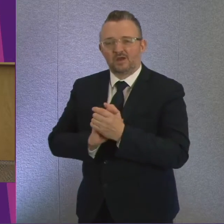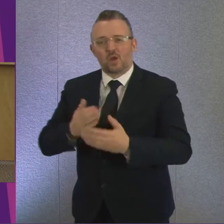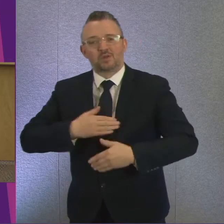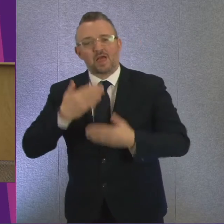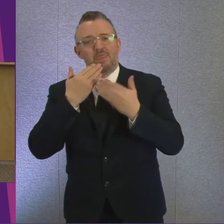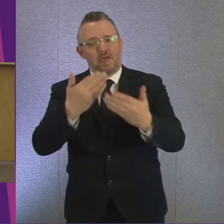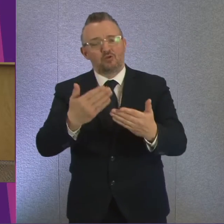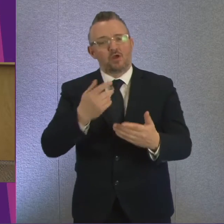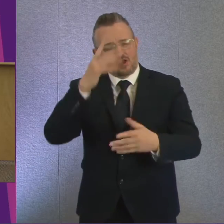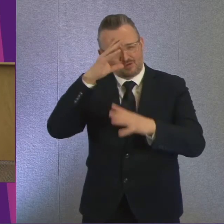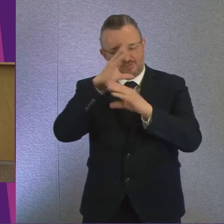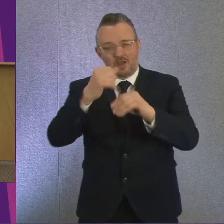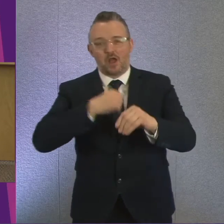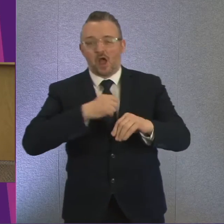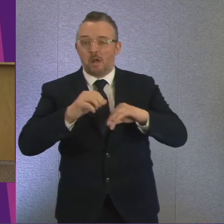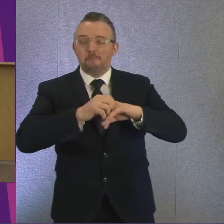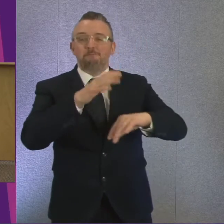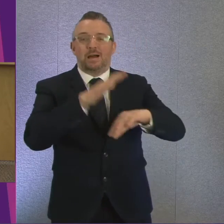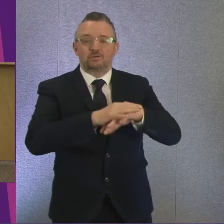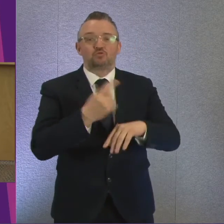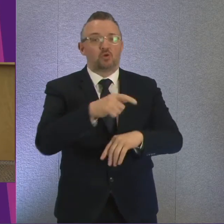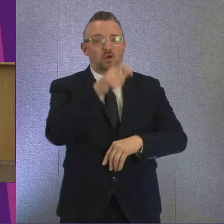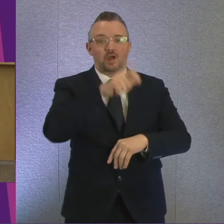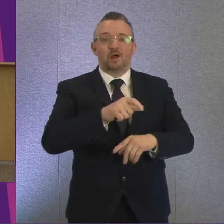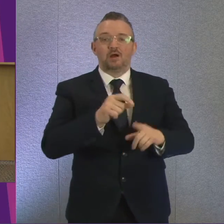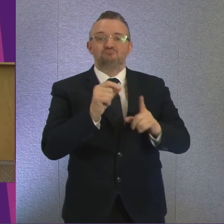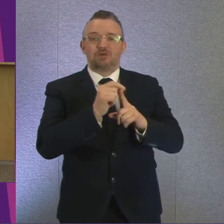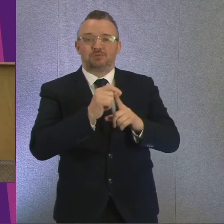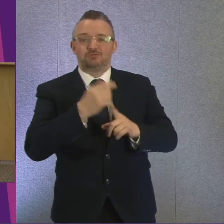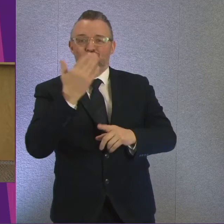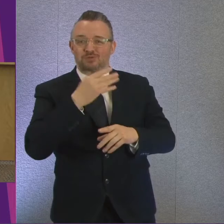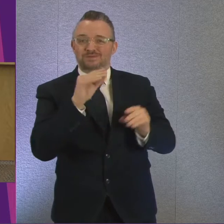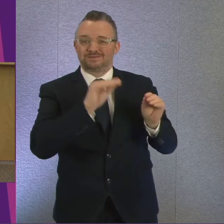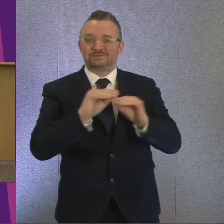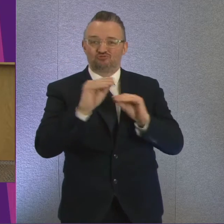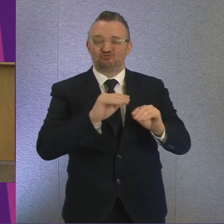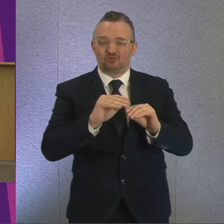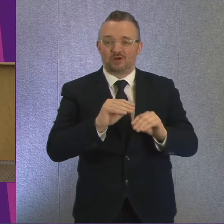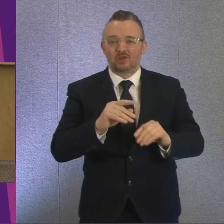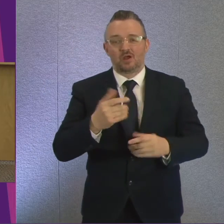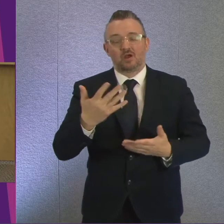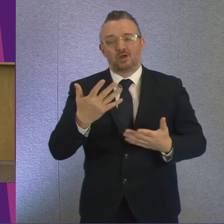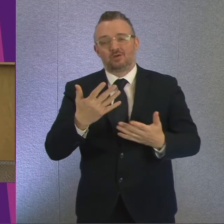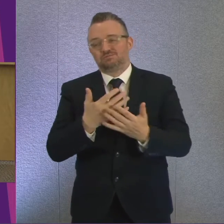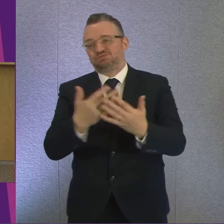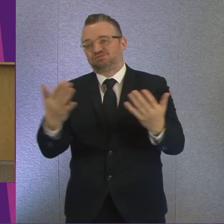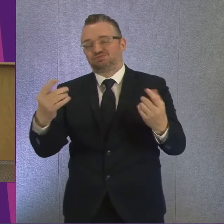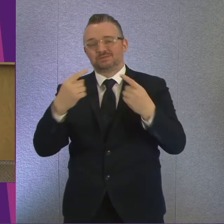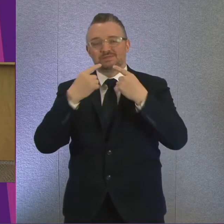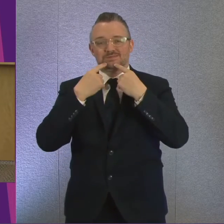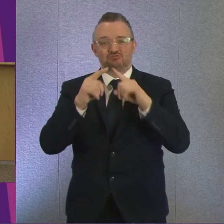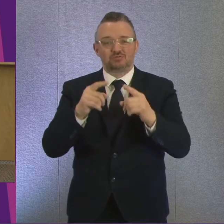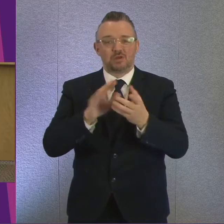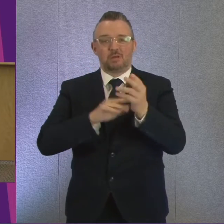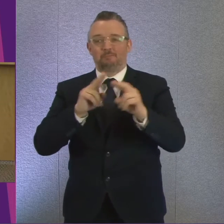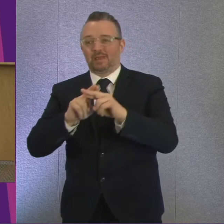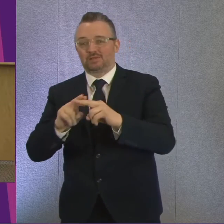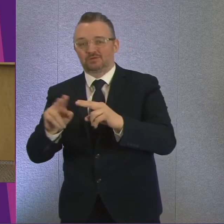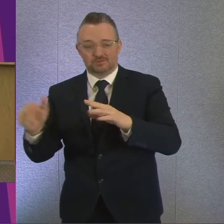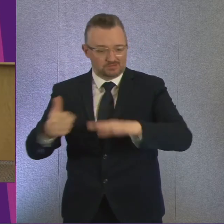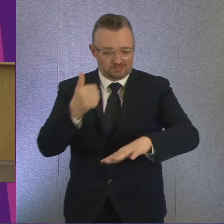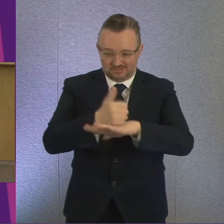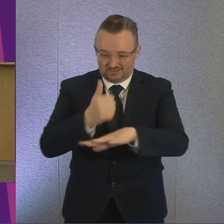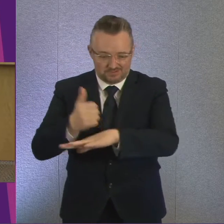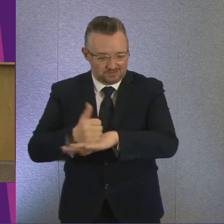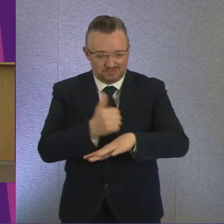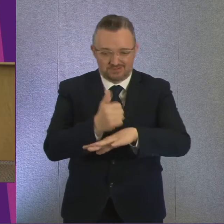also working at the Key Worker childcare hubs. It was a heroic effort of our teachers and parents to get learning in place for the 10 days